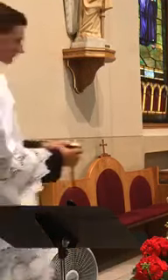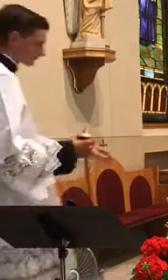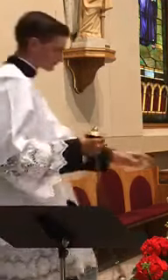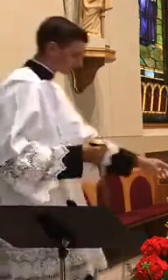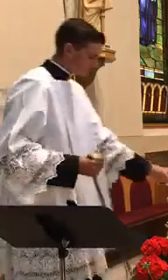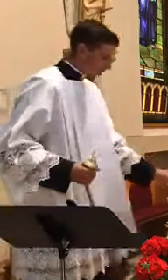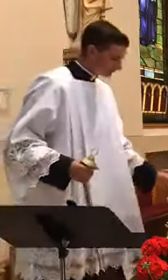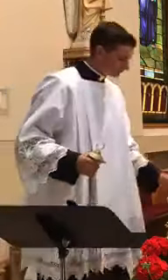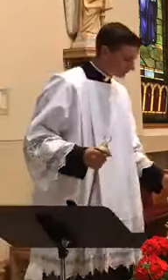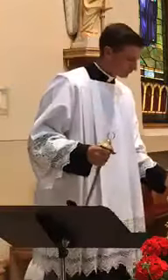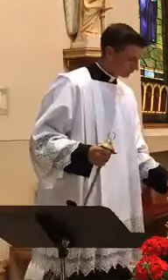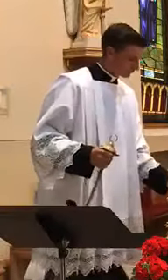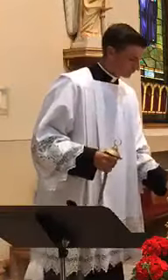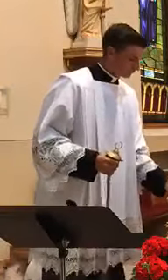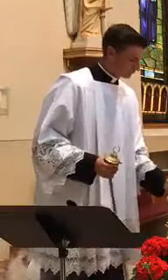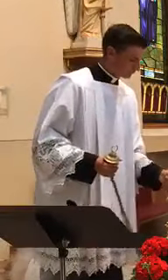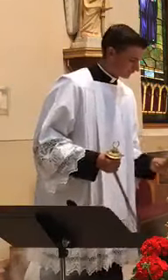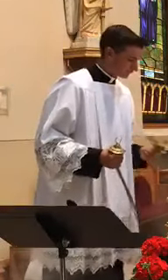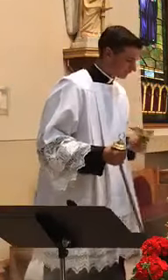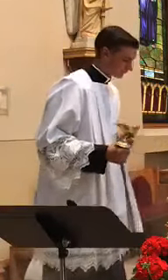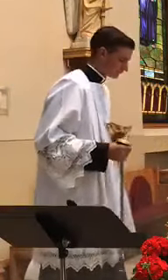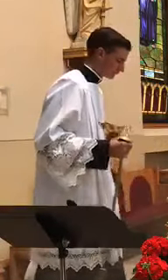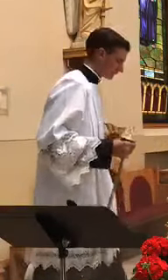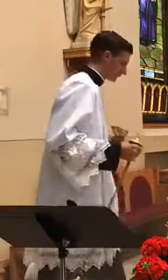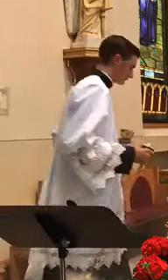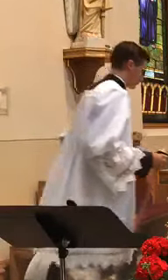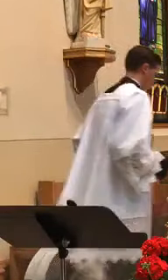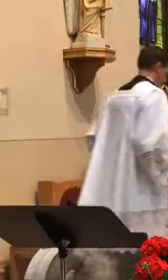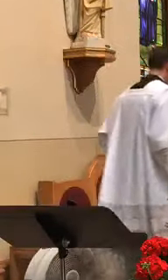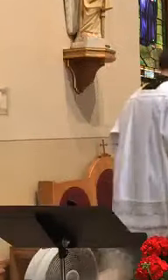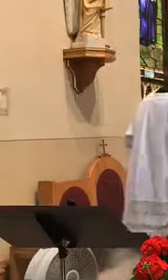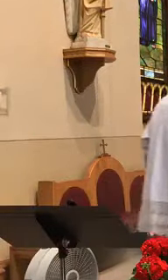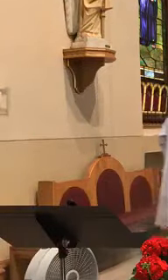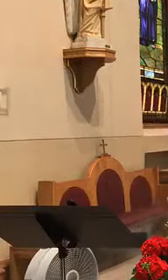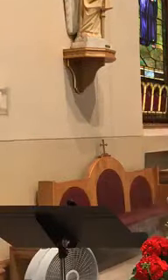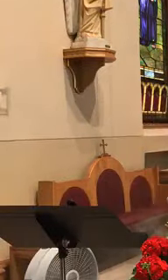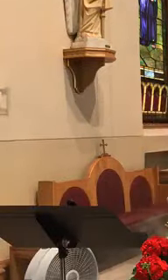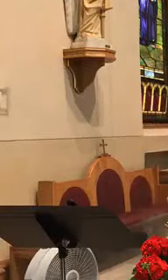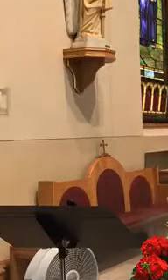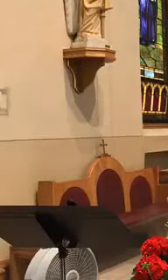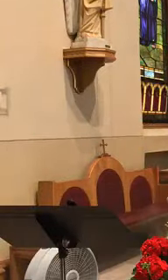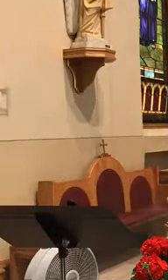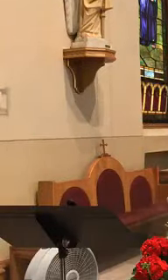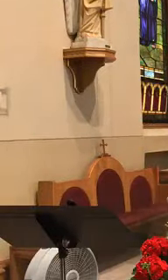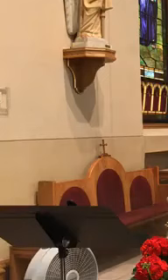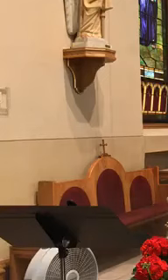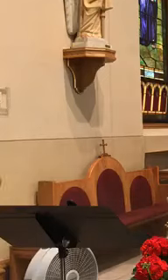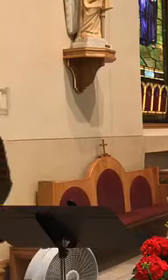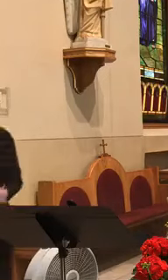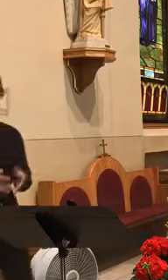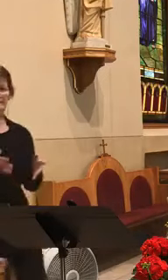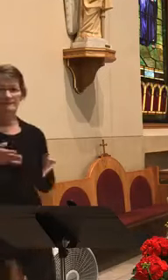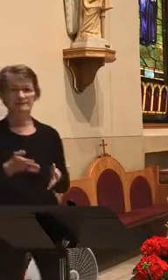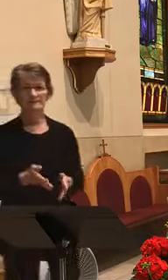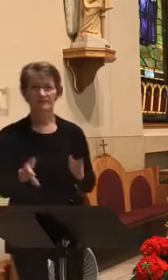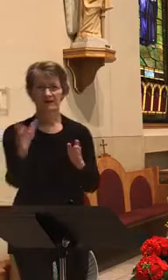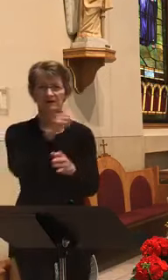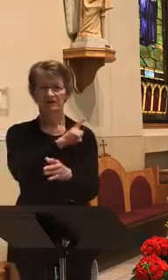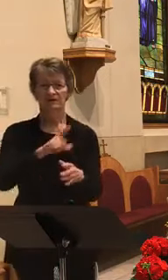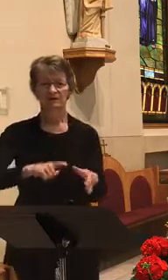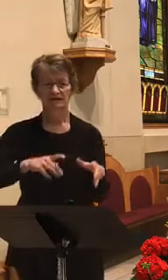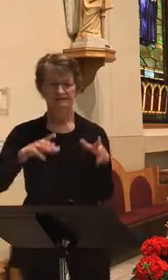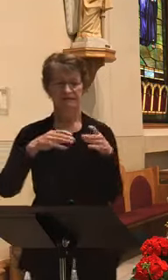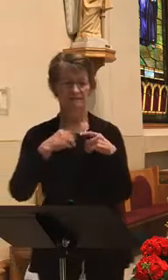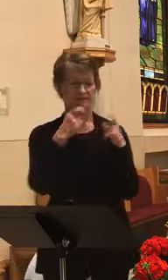Pray, family, that my sacrifice and yours may be acceptable to God, the Almighty Father. May the Lord accept